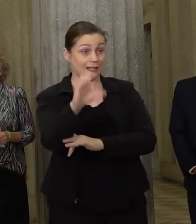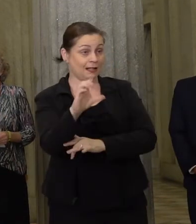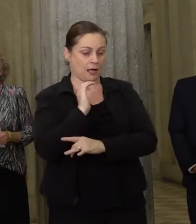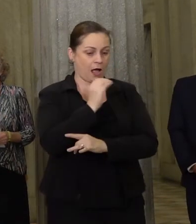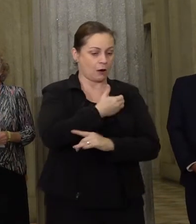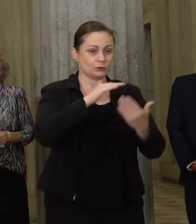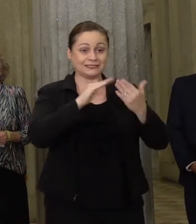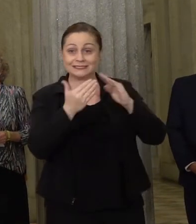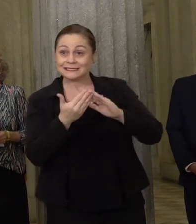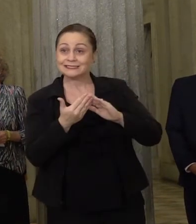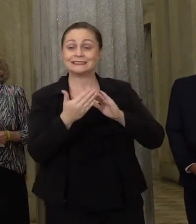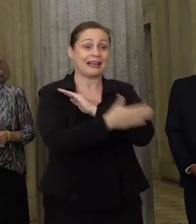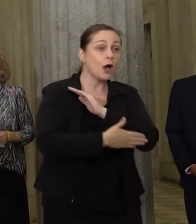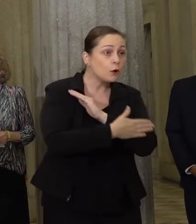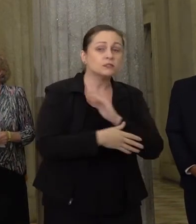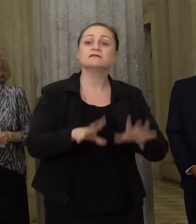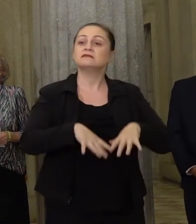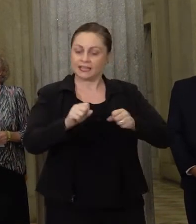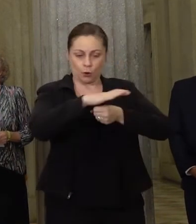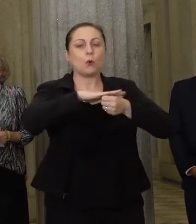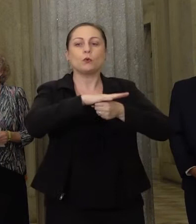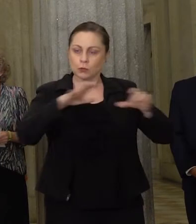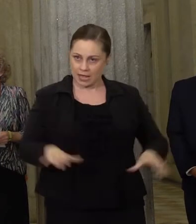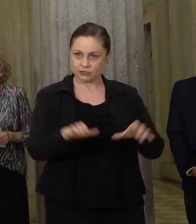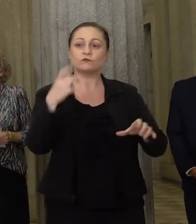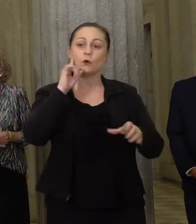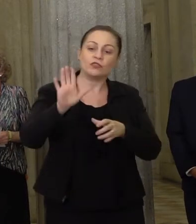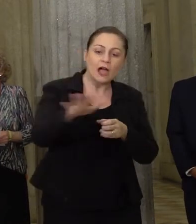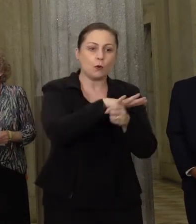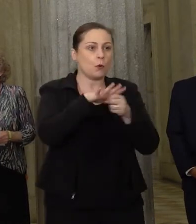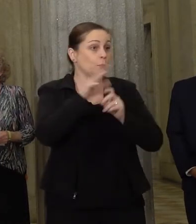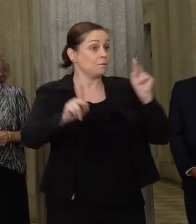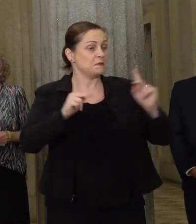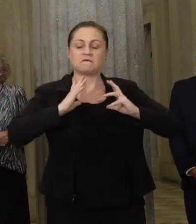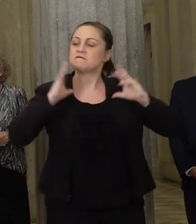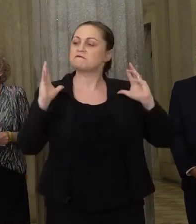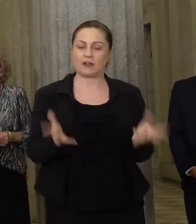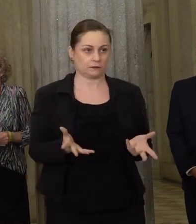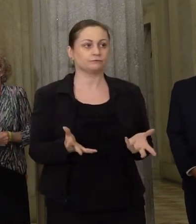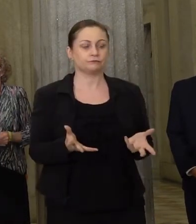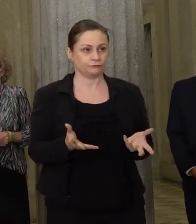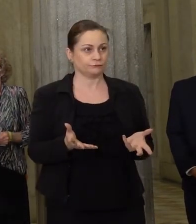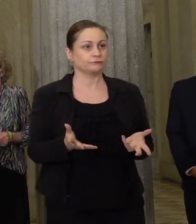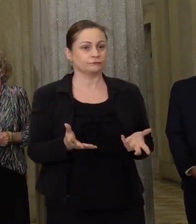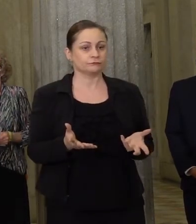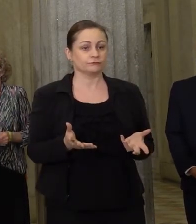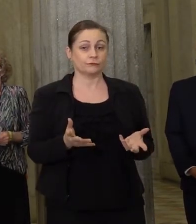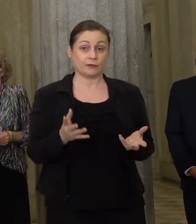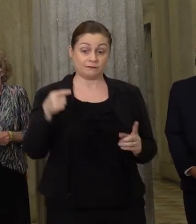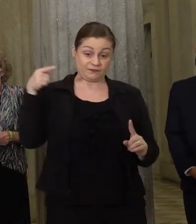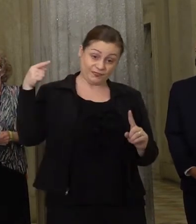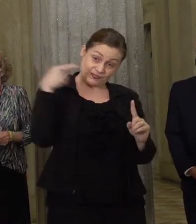our counties, they're taking action, local action for the local people. That's fine. But the